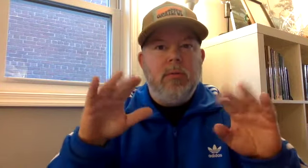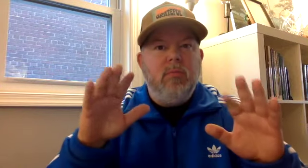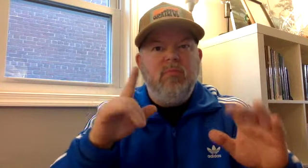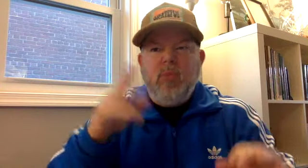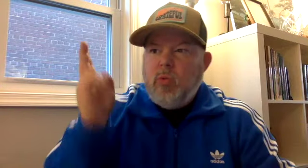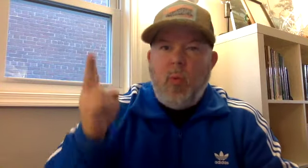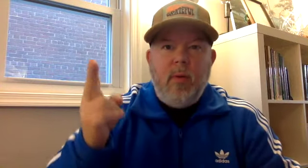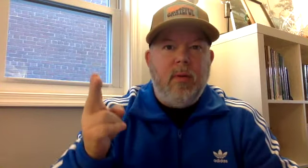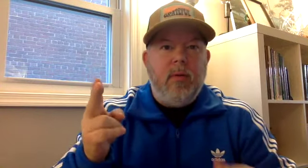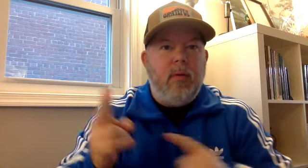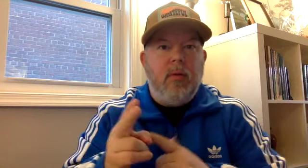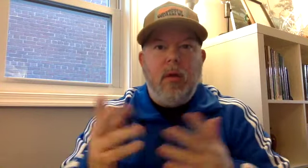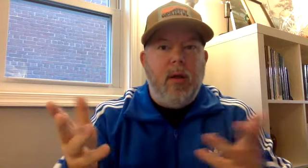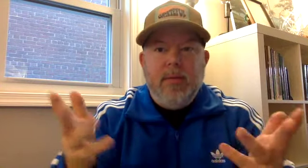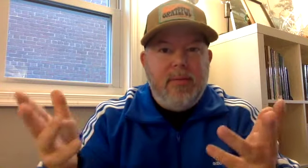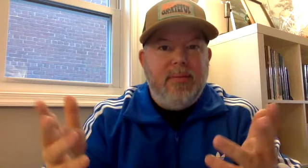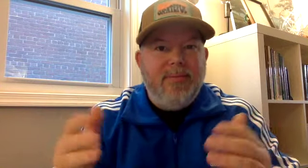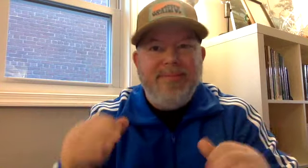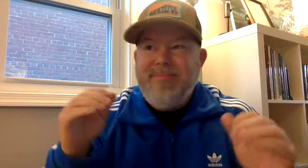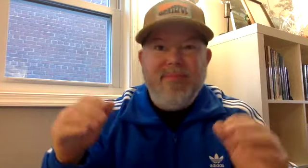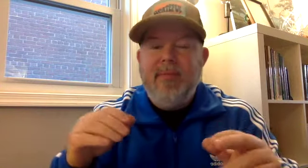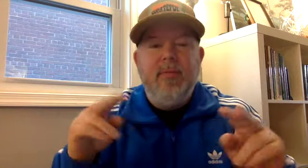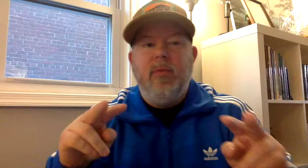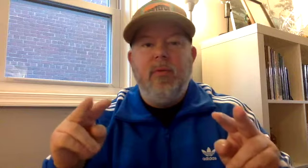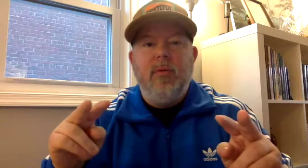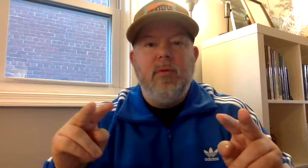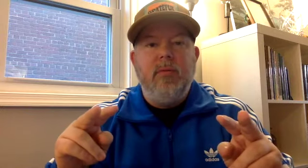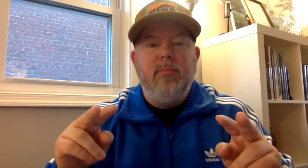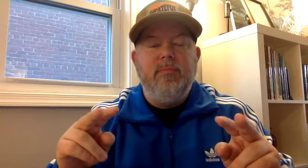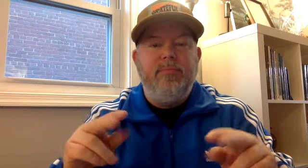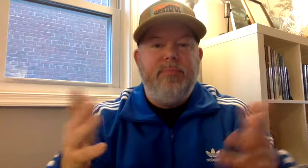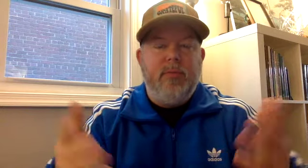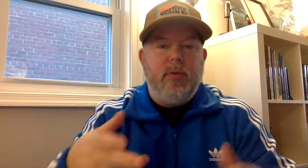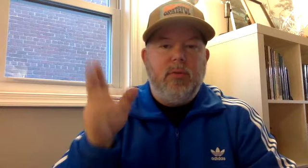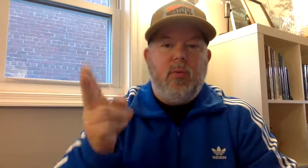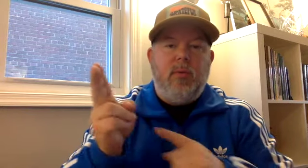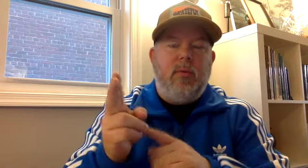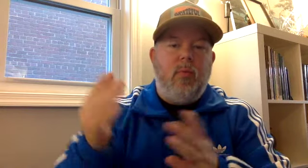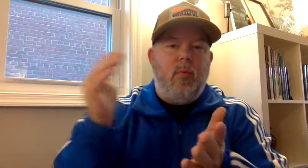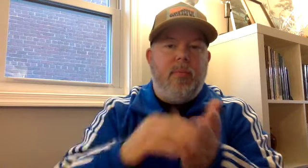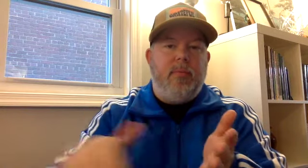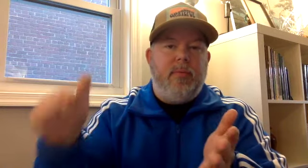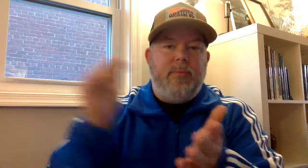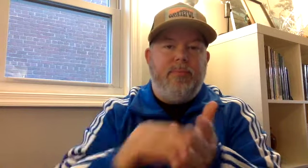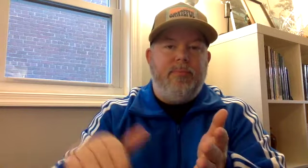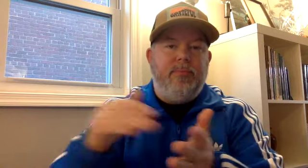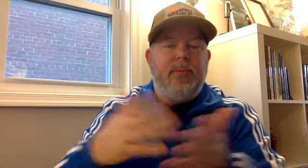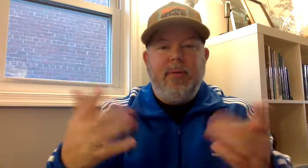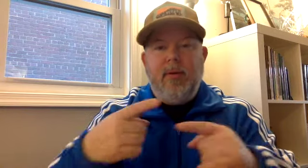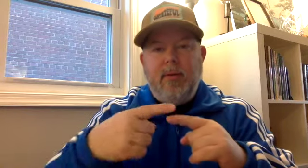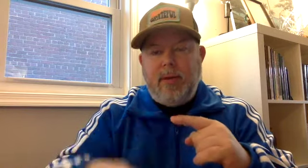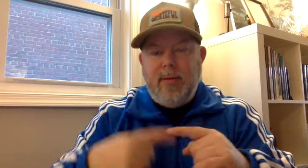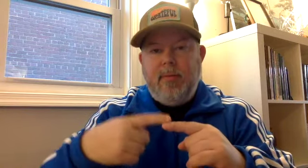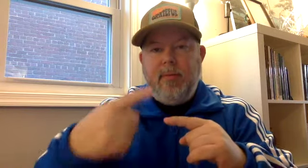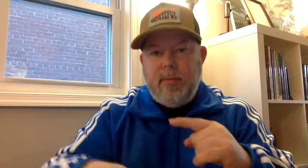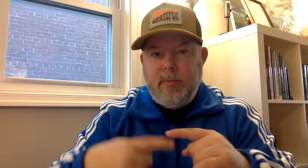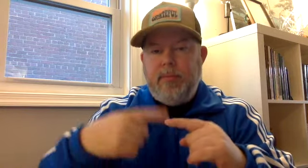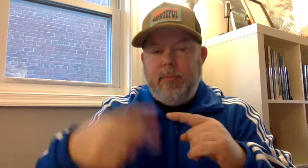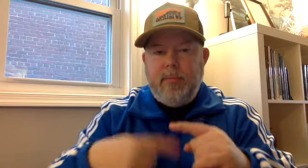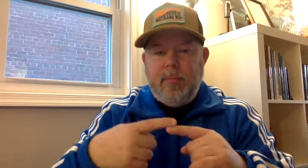this matter and the seriousness of the committee in looking at it, which you asked earlier, when are there going to be investigations?